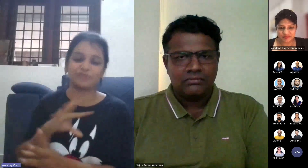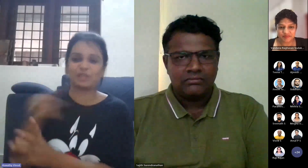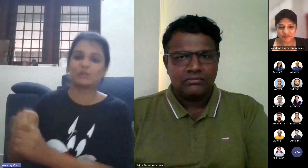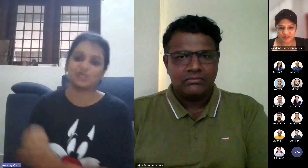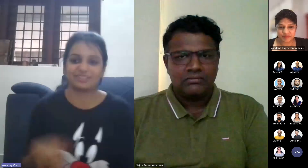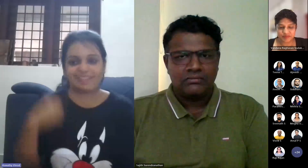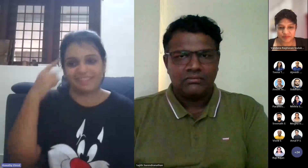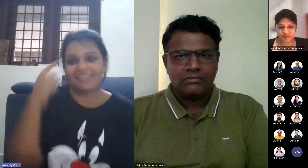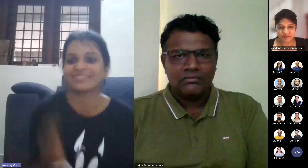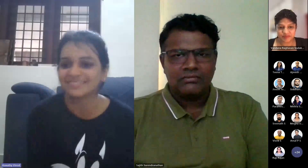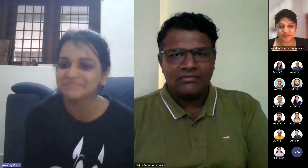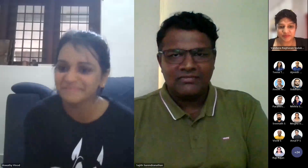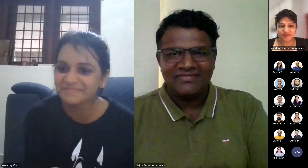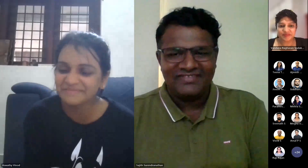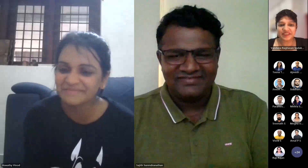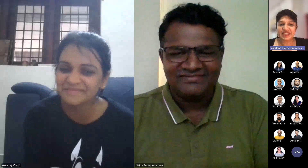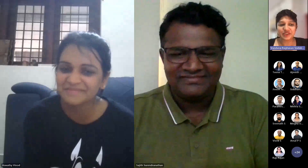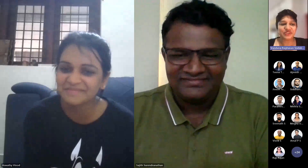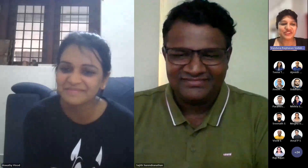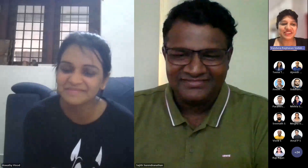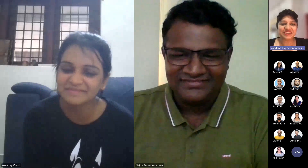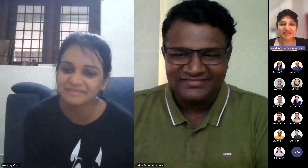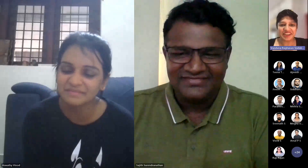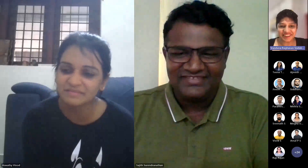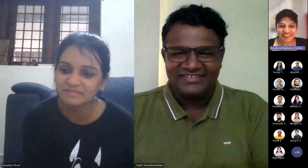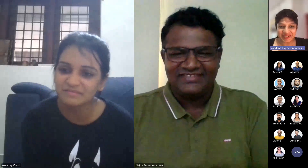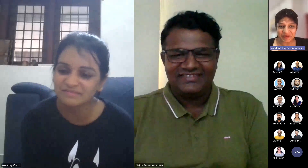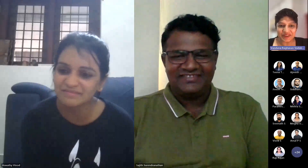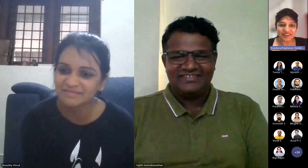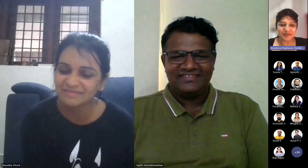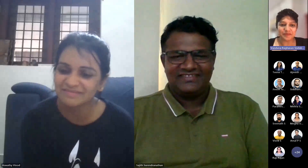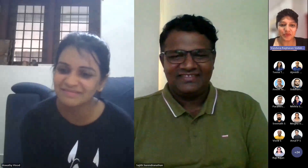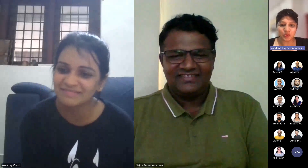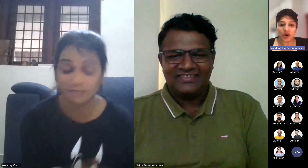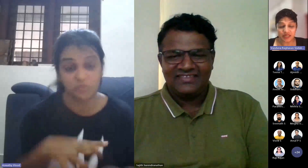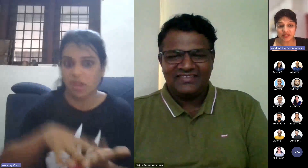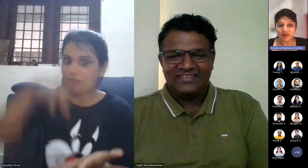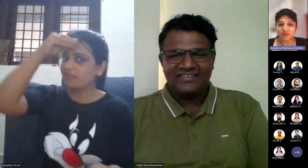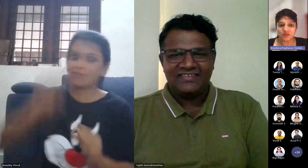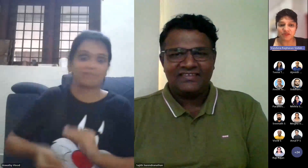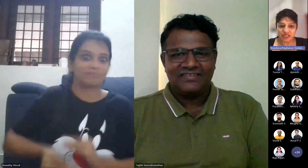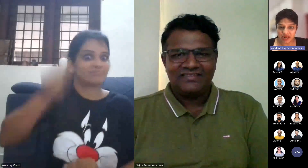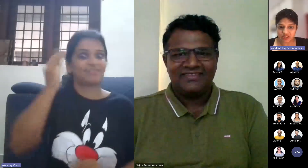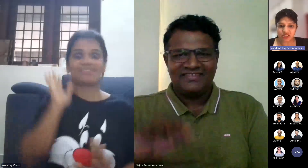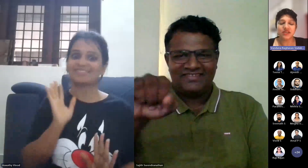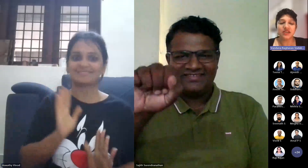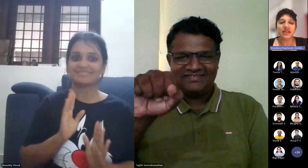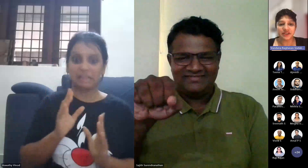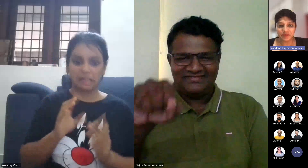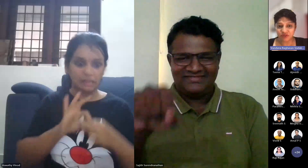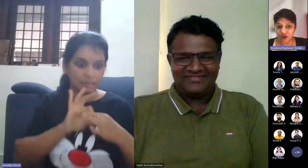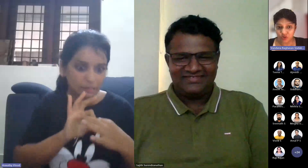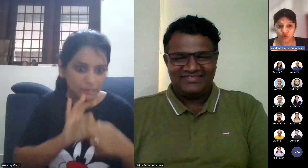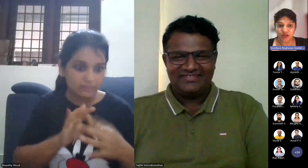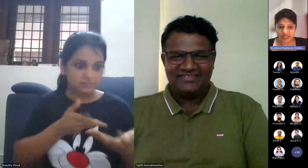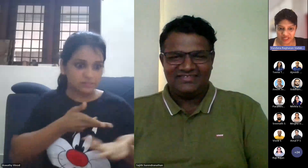of inclusion, I think. Thank you, Ashwati. I think we're learning a lot. One in terms of interaction, in